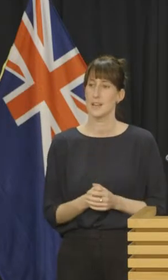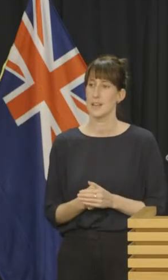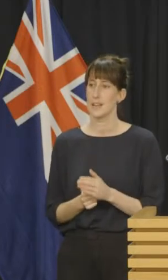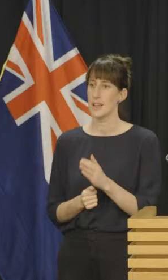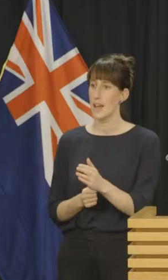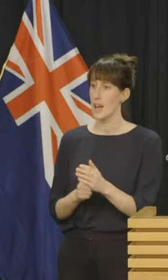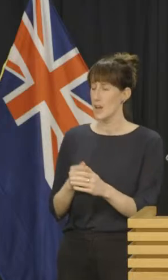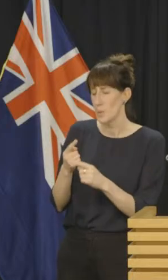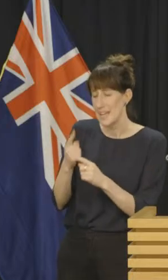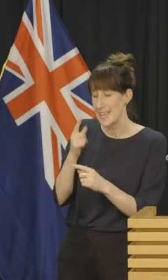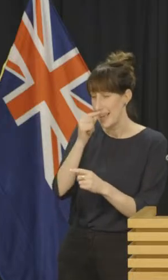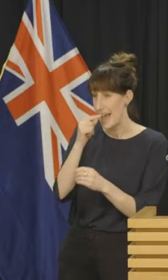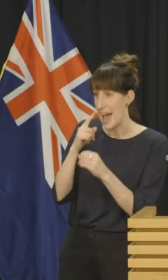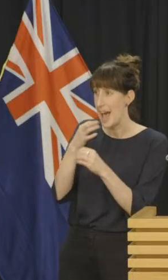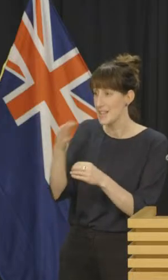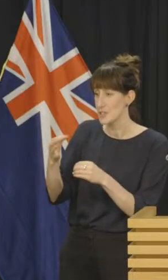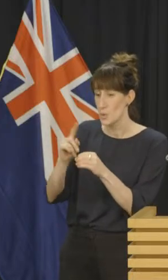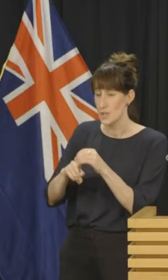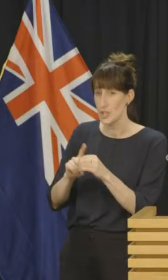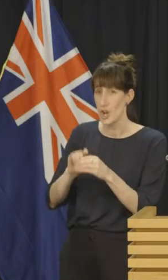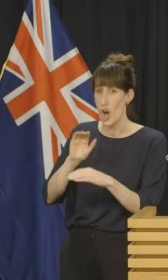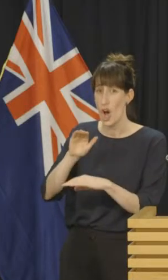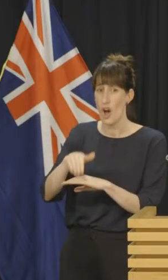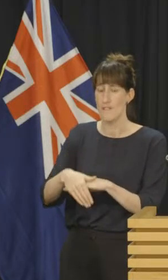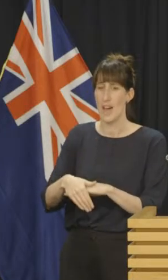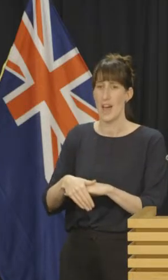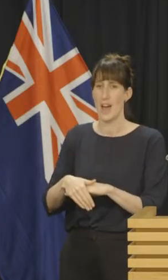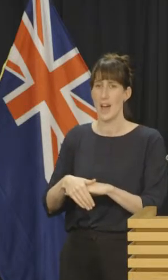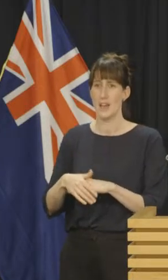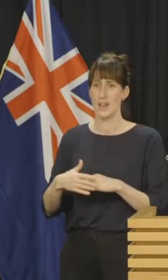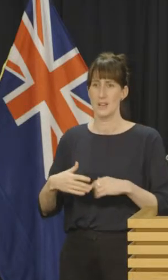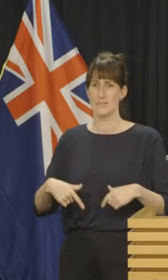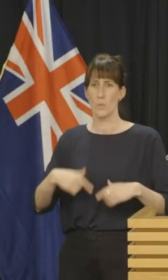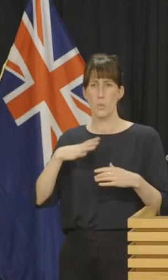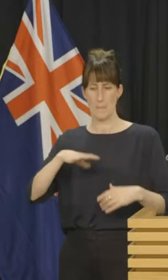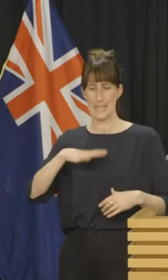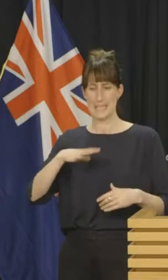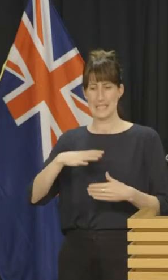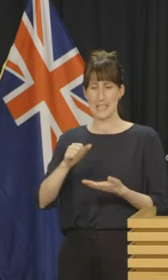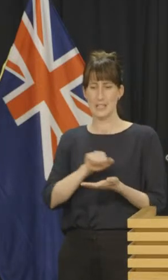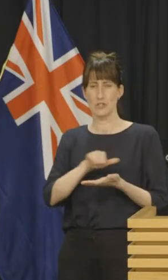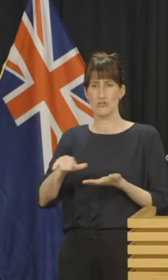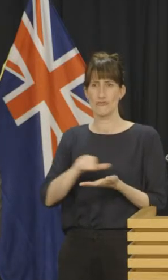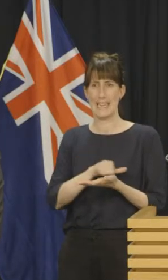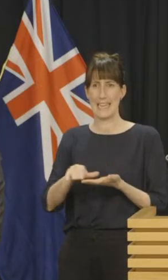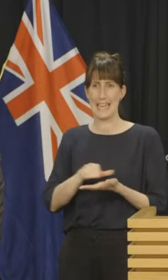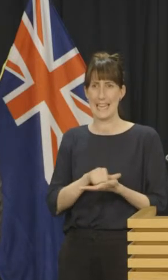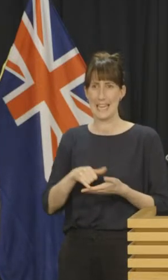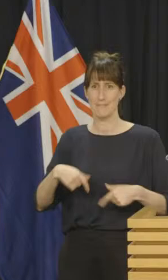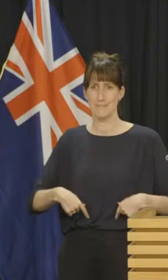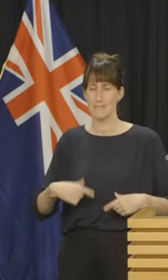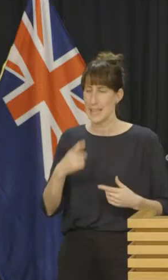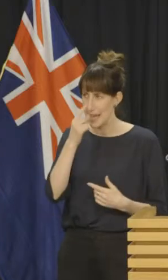screening, self-testing, which is the story that came up today, just while you're both here. Yeah, look, I haven't had a chance to look at that in great detail, but